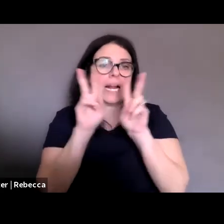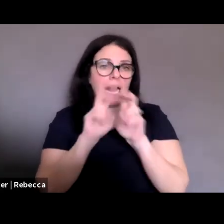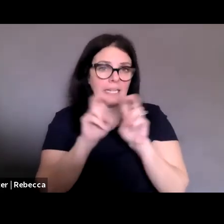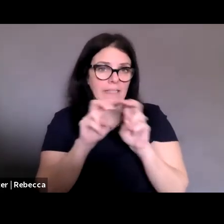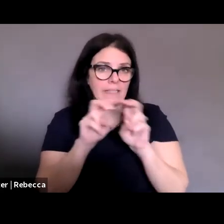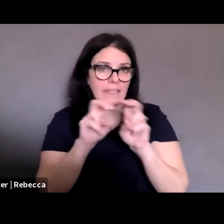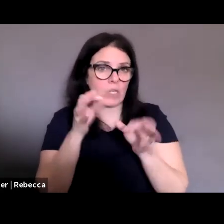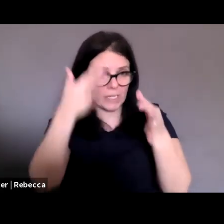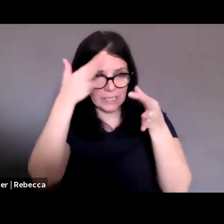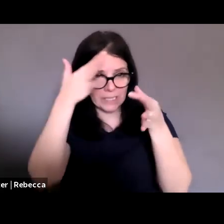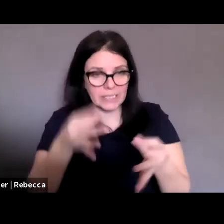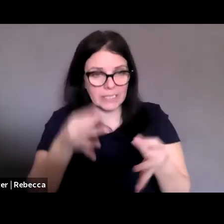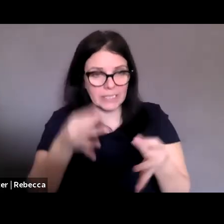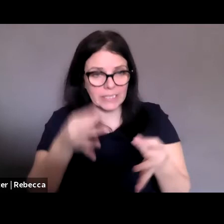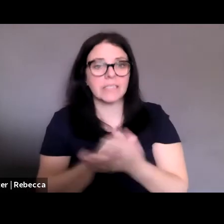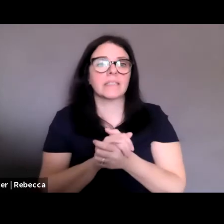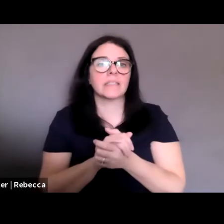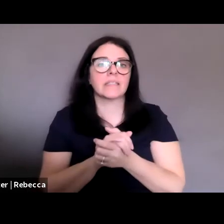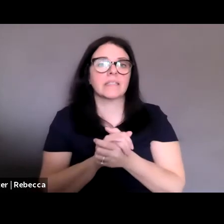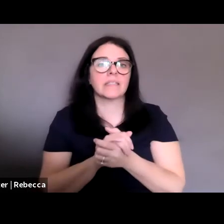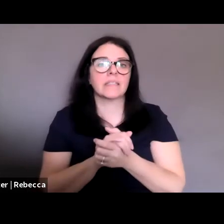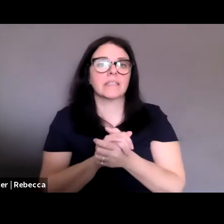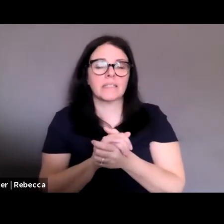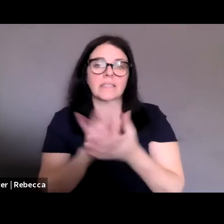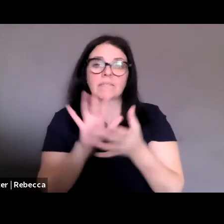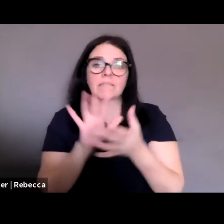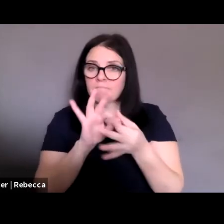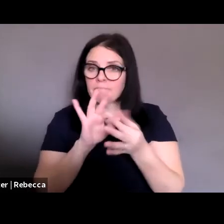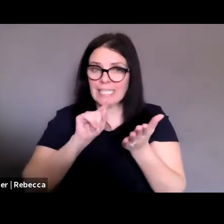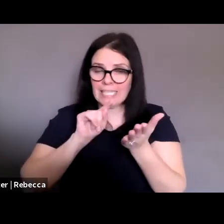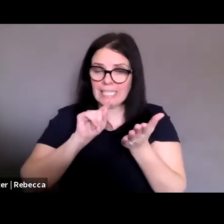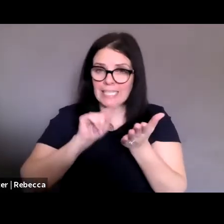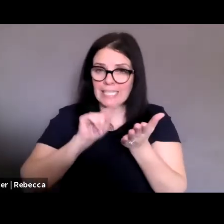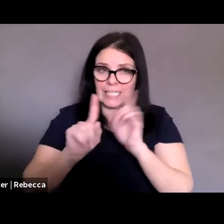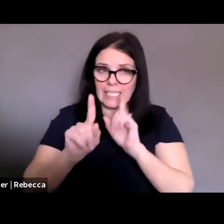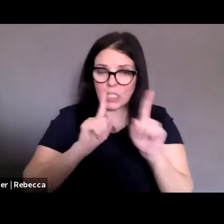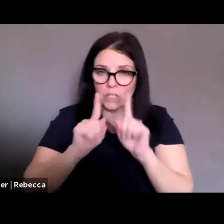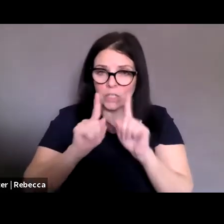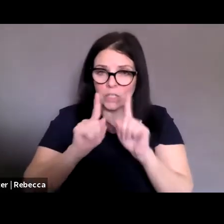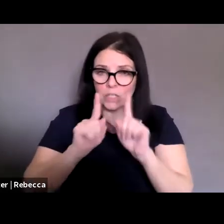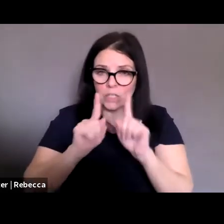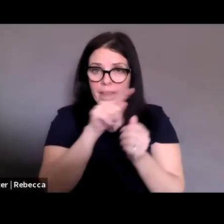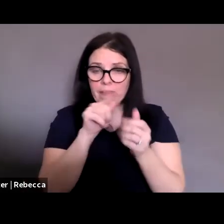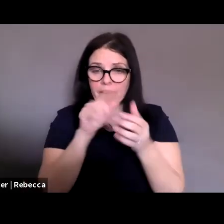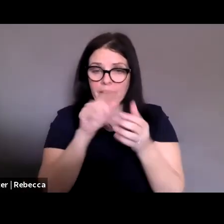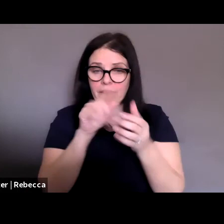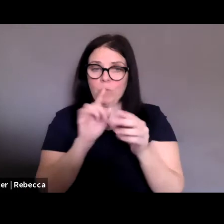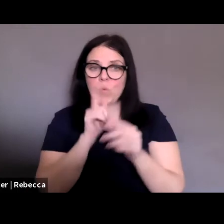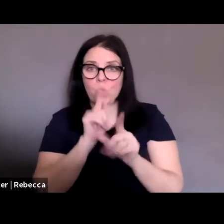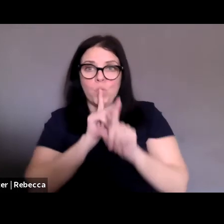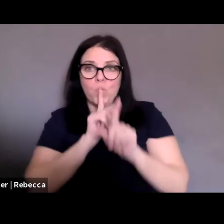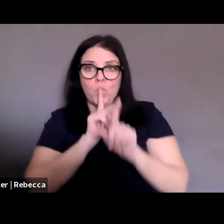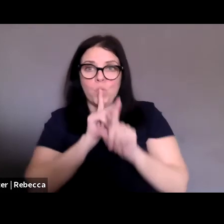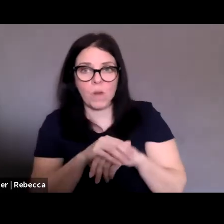also conducted interviews with different key informants and as well as case studies with